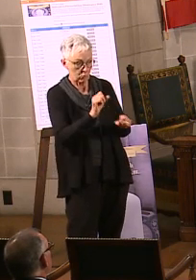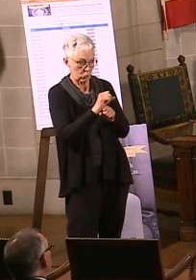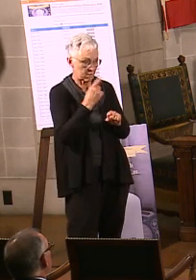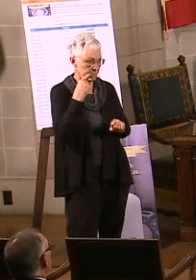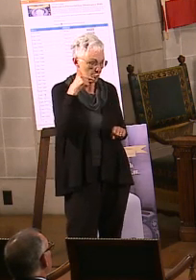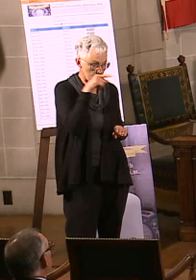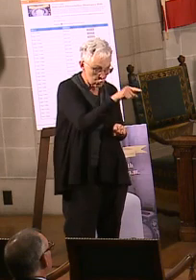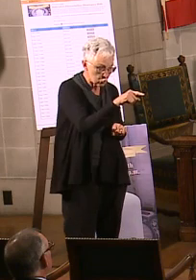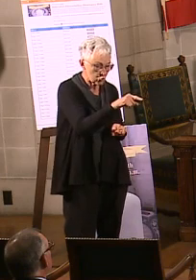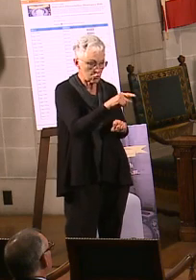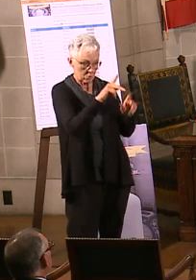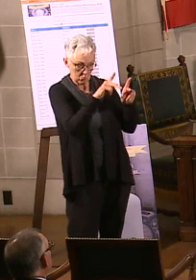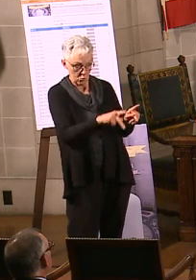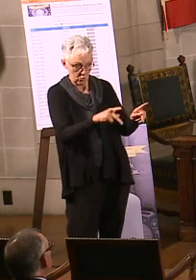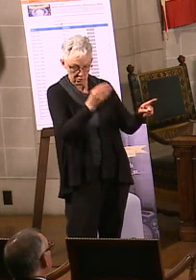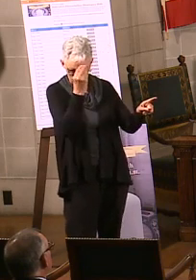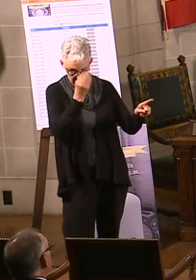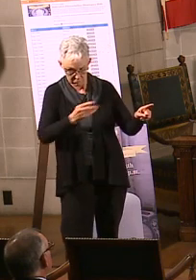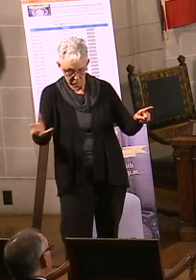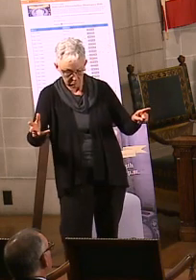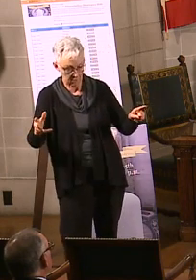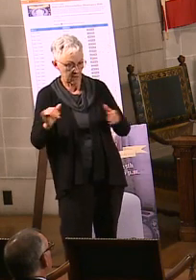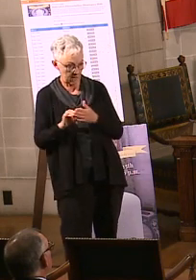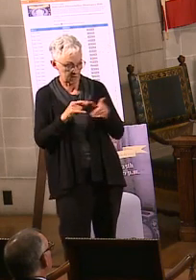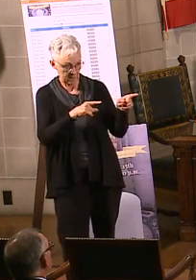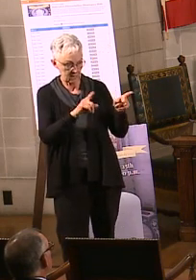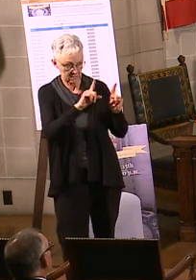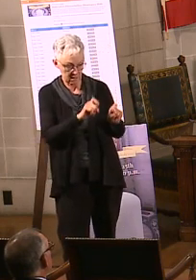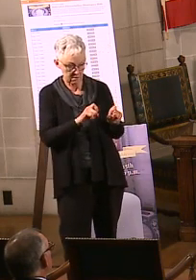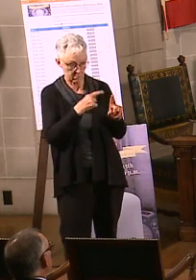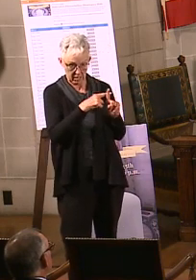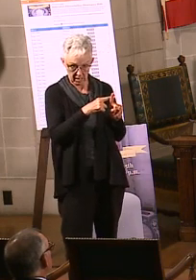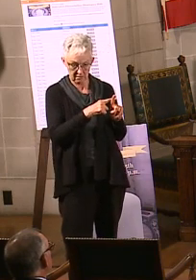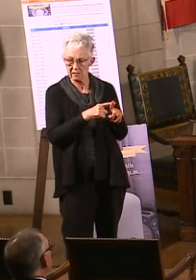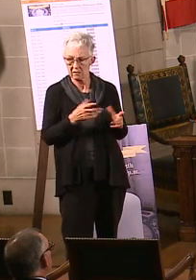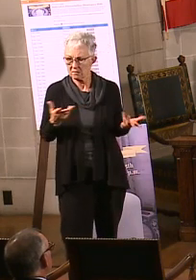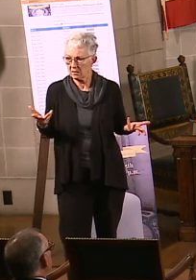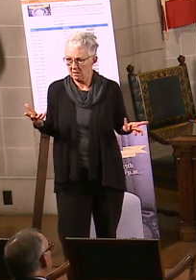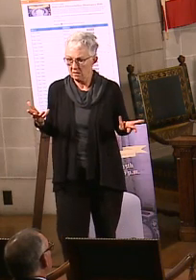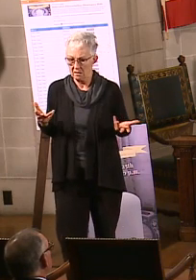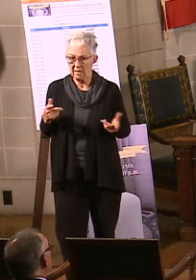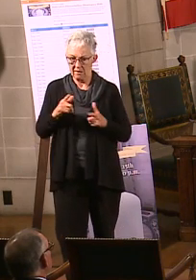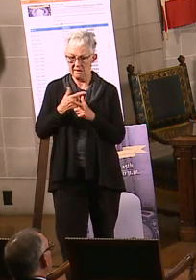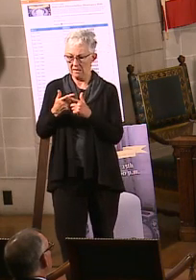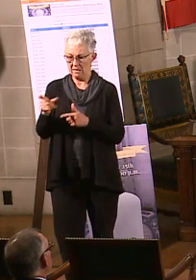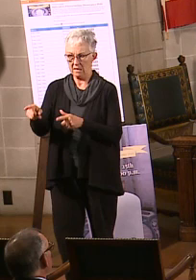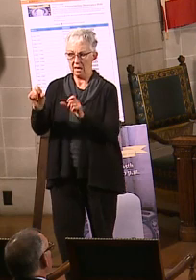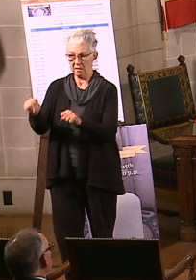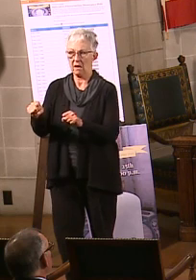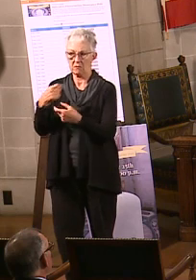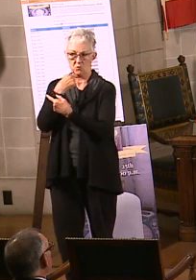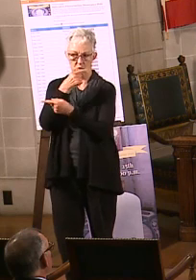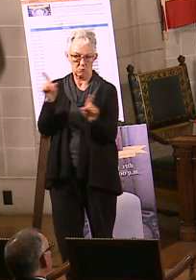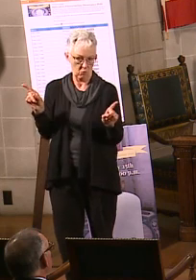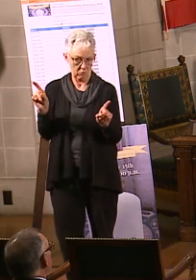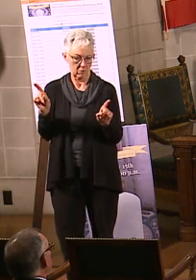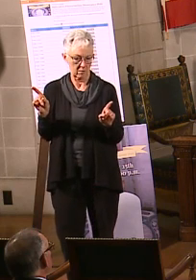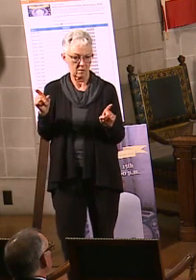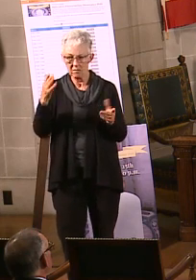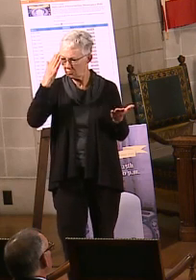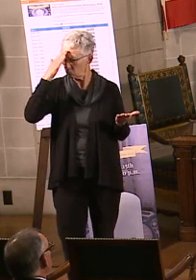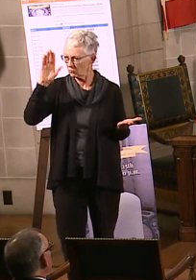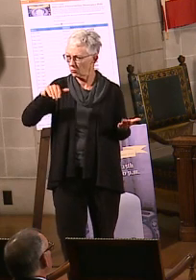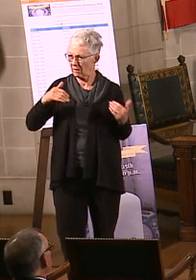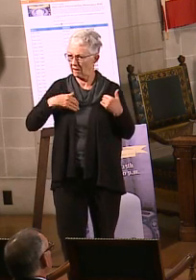again, because there's the HIPAA laws with regard to when we get somebody tested positive, we contact the public health department, the local public health department, so they can do